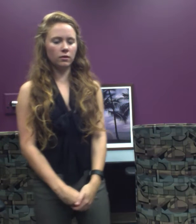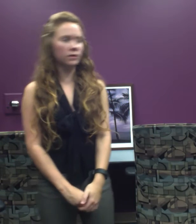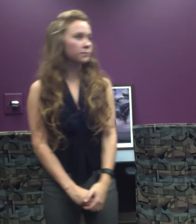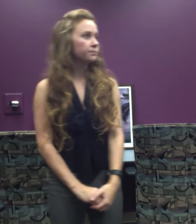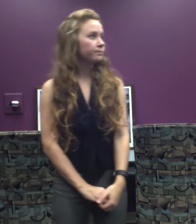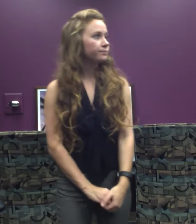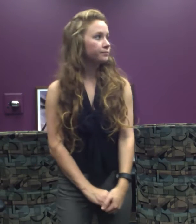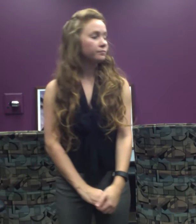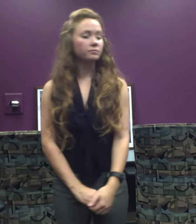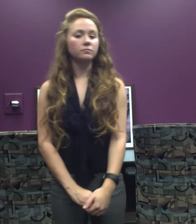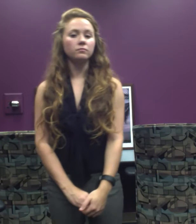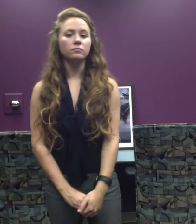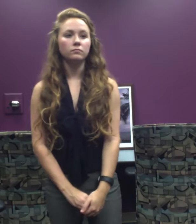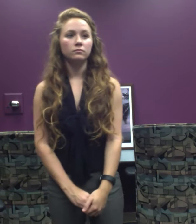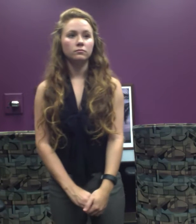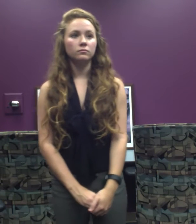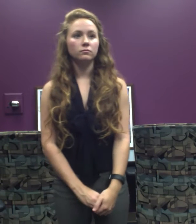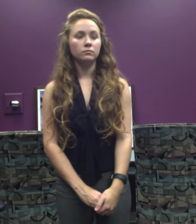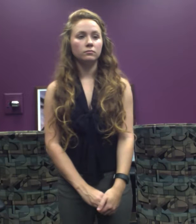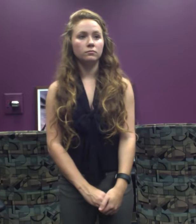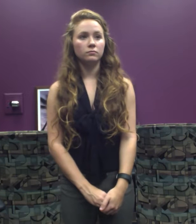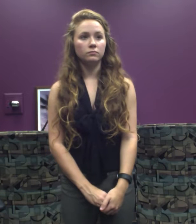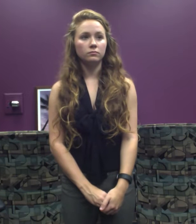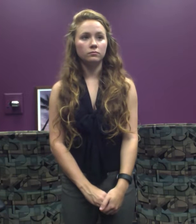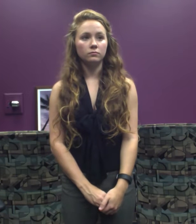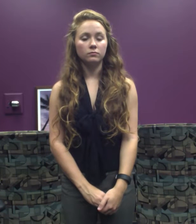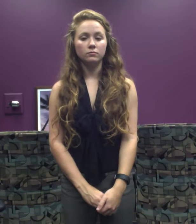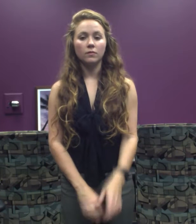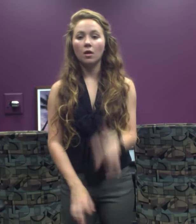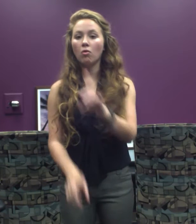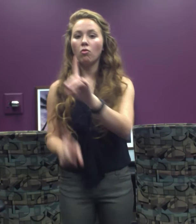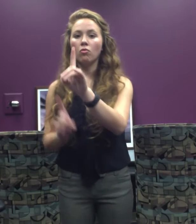Again, that question, Mrs. Pagano said you do not have to draw them 4 inches.